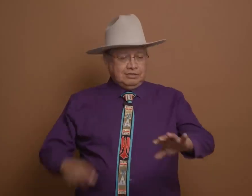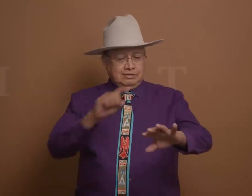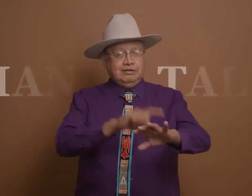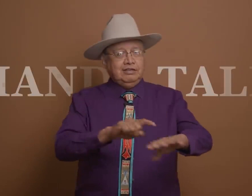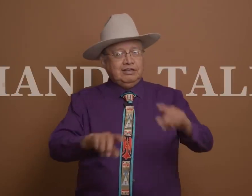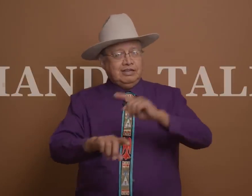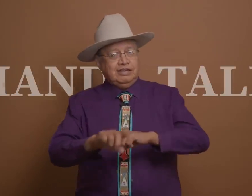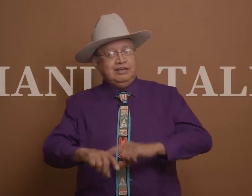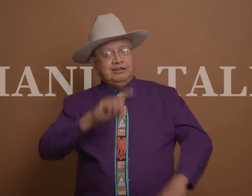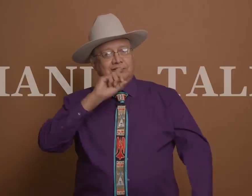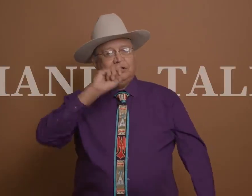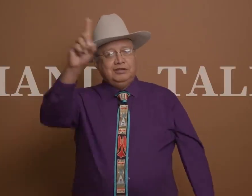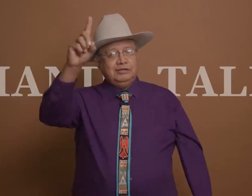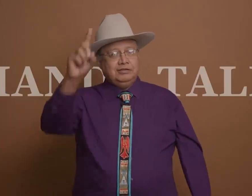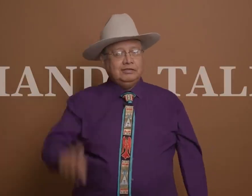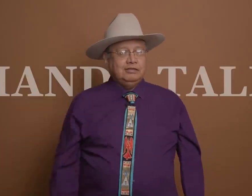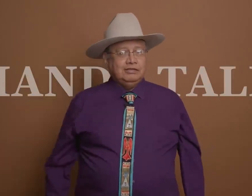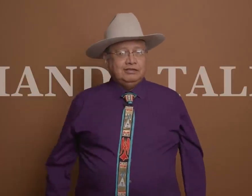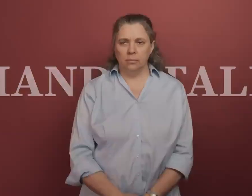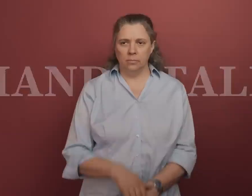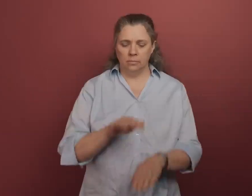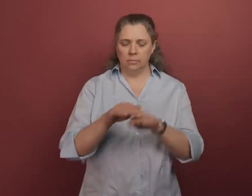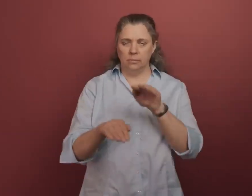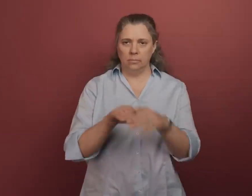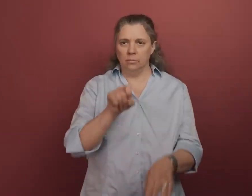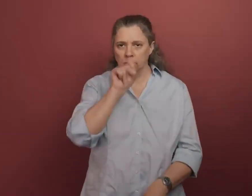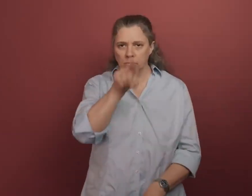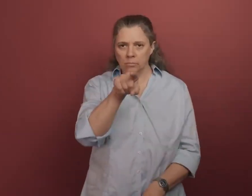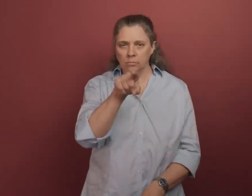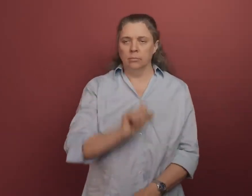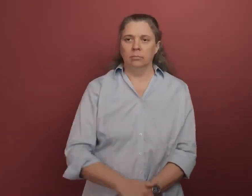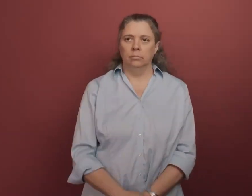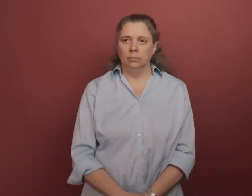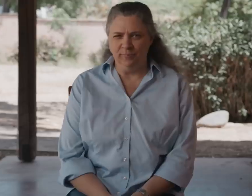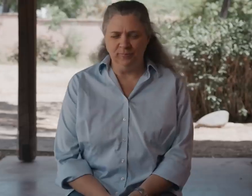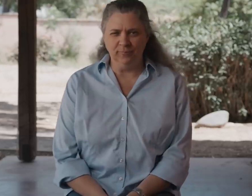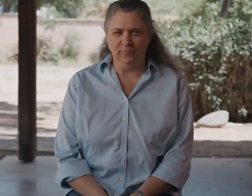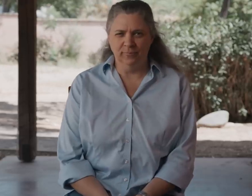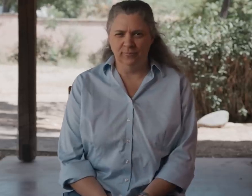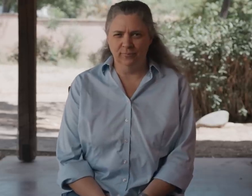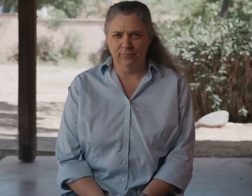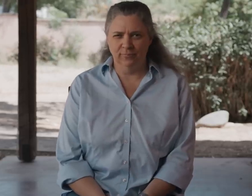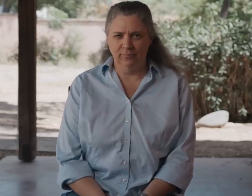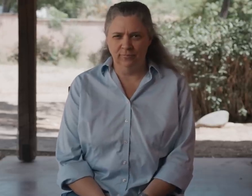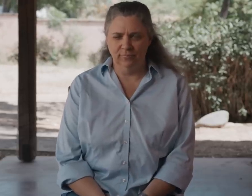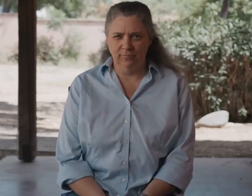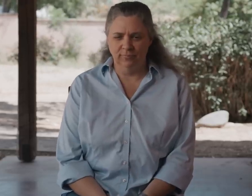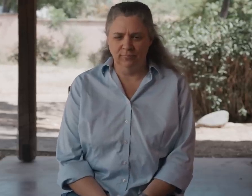Okay, hand talking. Plains Indian Sign Language is still endangered, but many Indigenous people